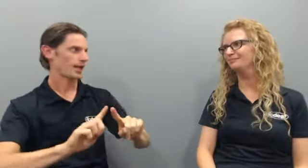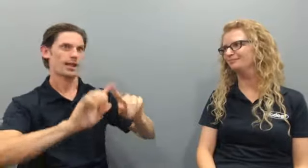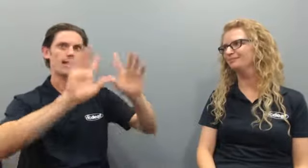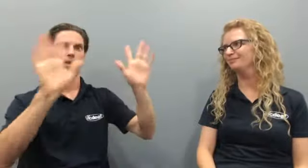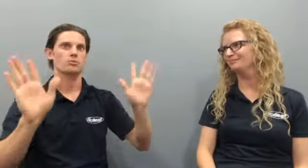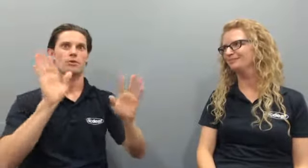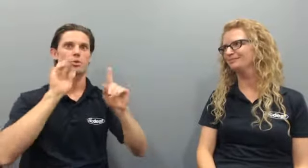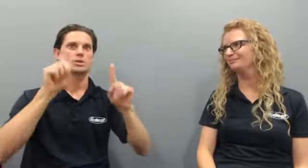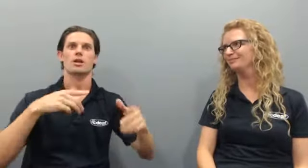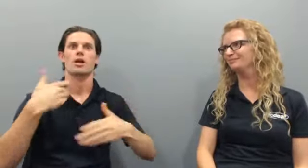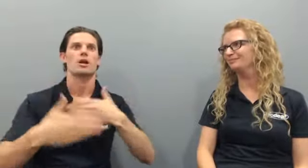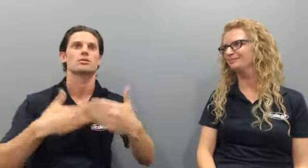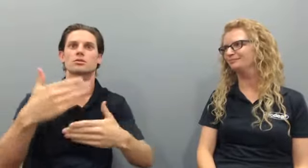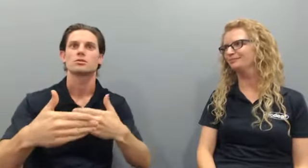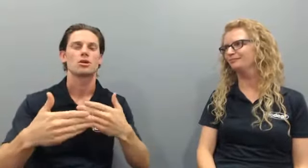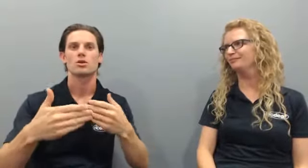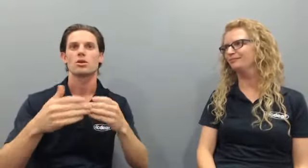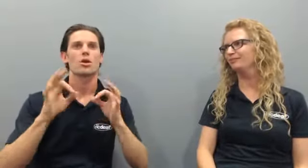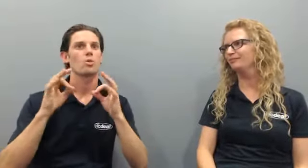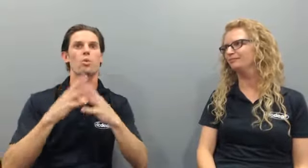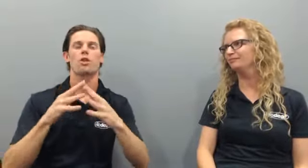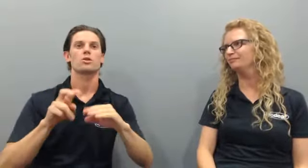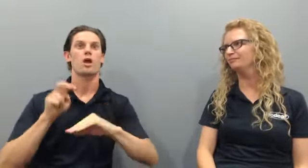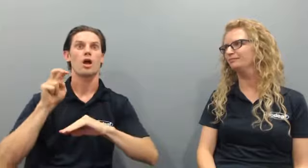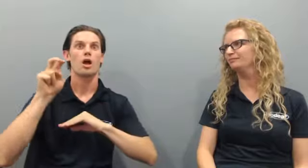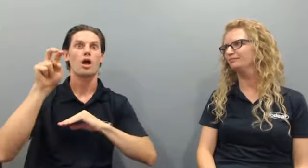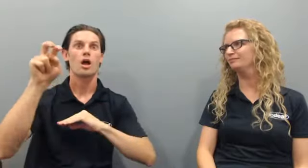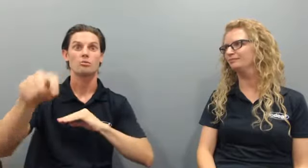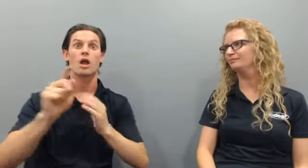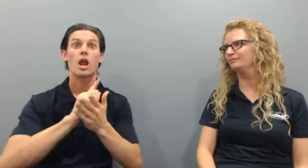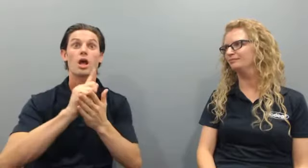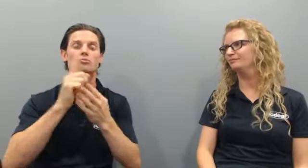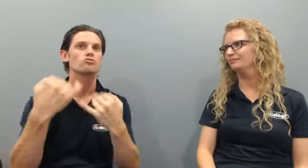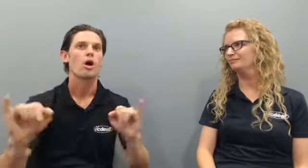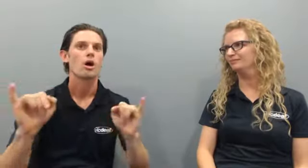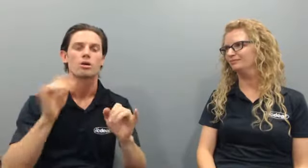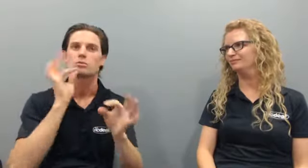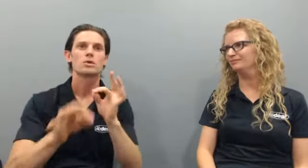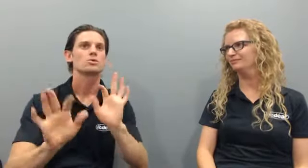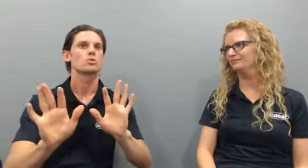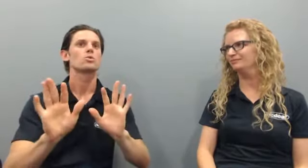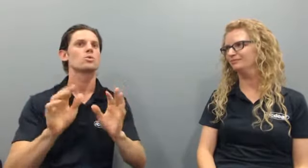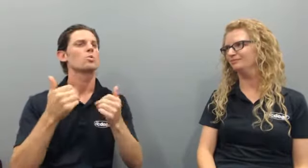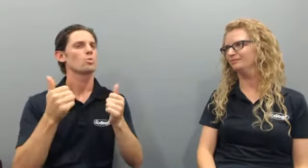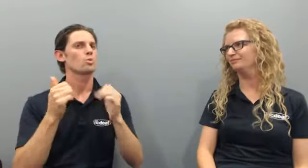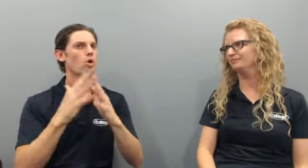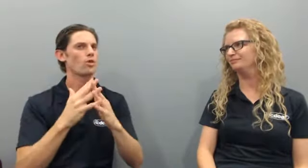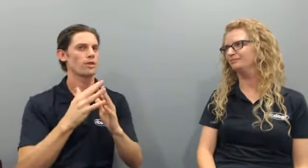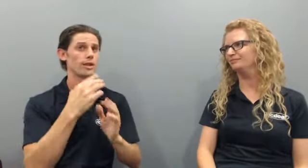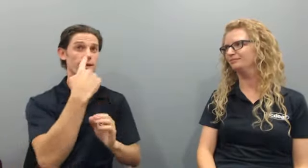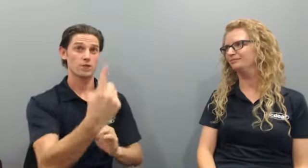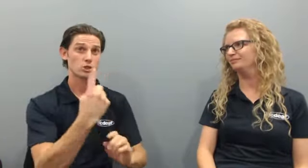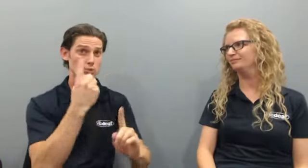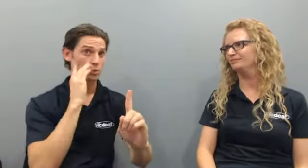out tax and for insurance? You need to ensure everything is clear from the get-go. You don't want to just rush into things and then find